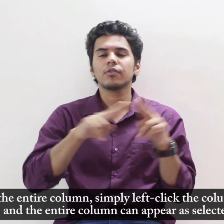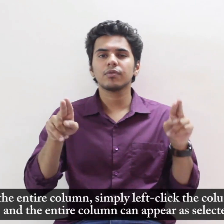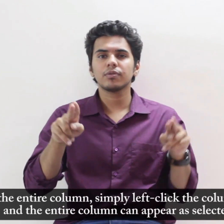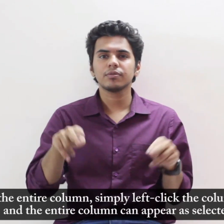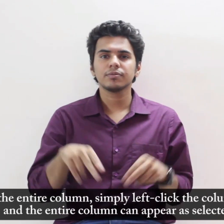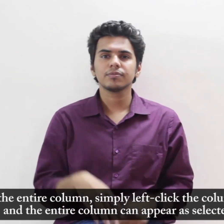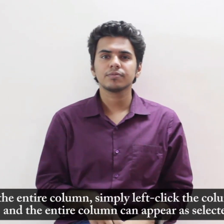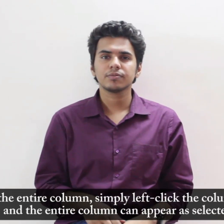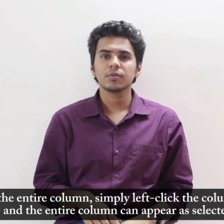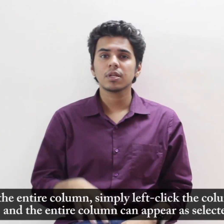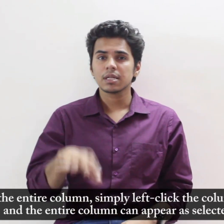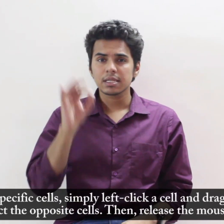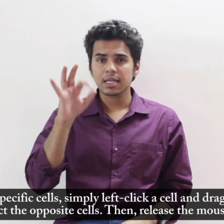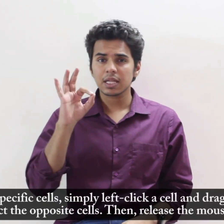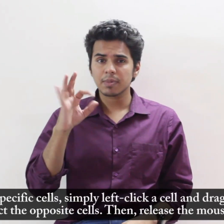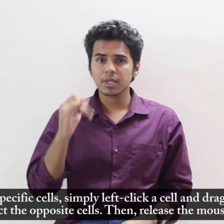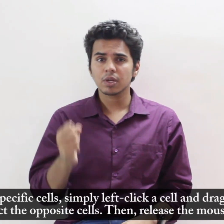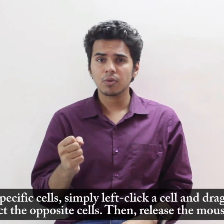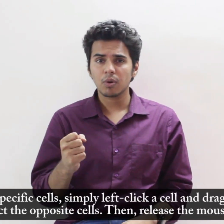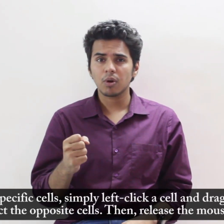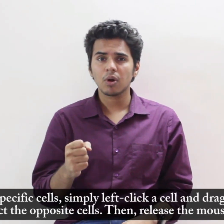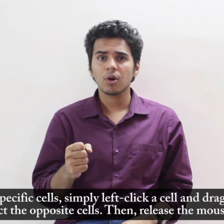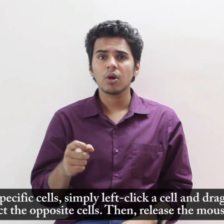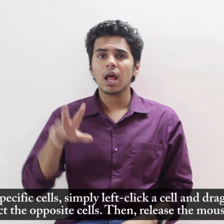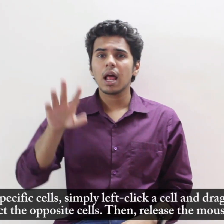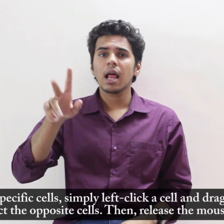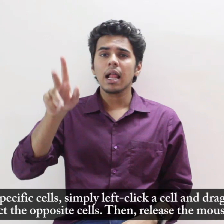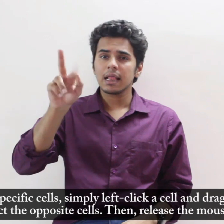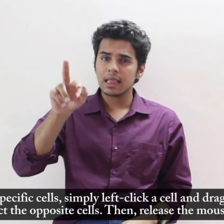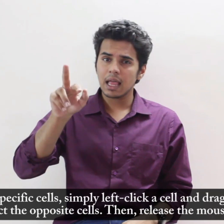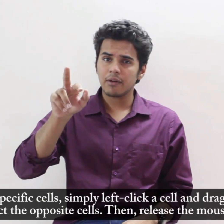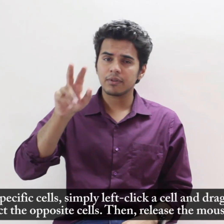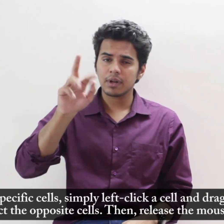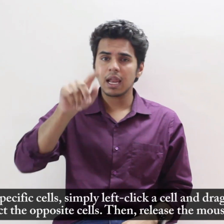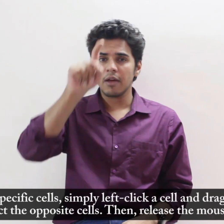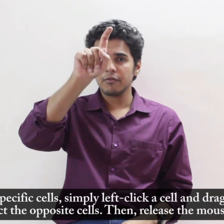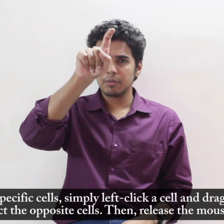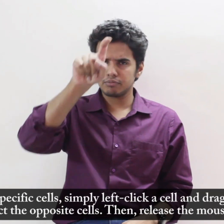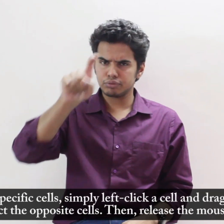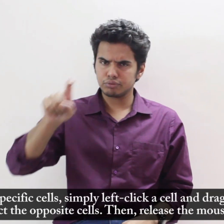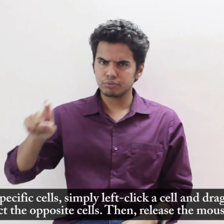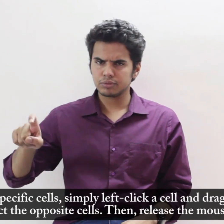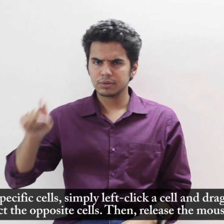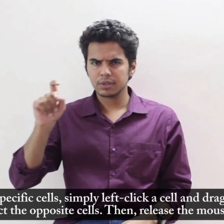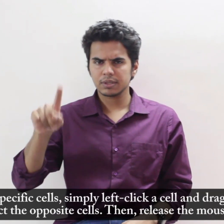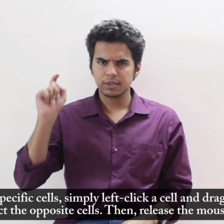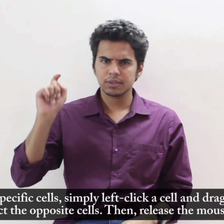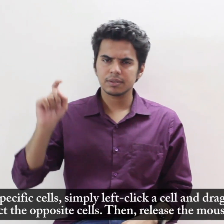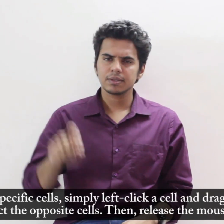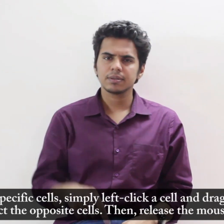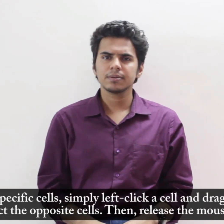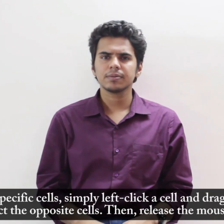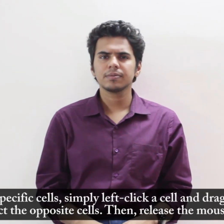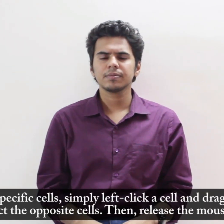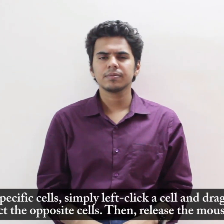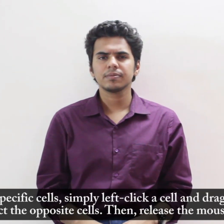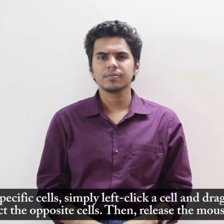can appear as selected. To select specific cells, simply left-click a cell and drag your mouse to select